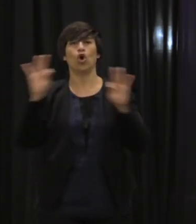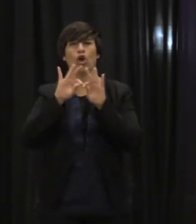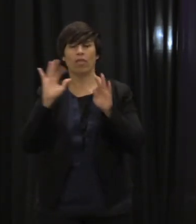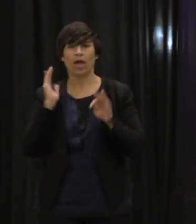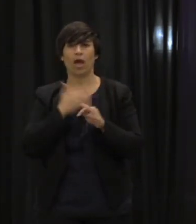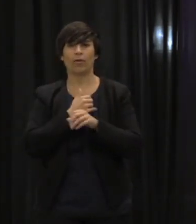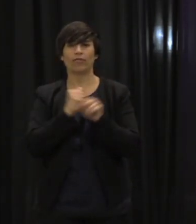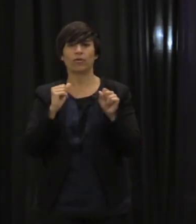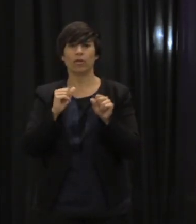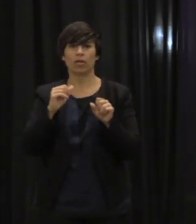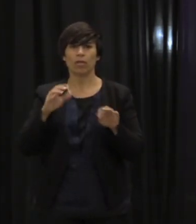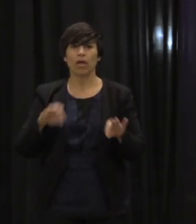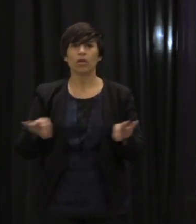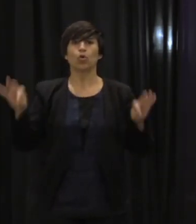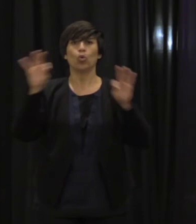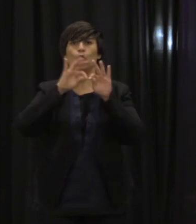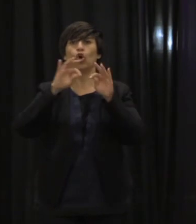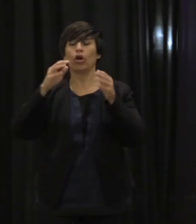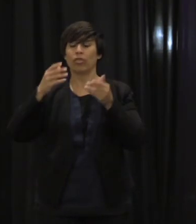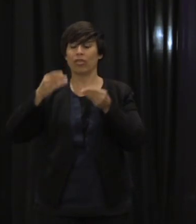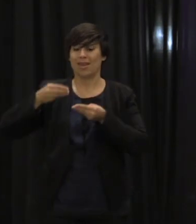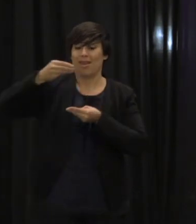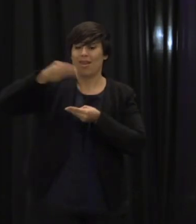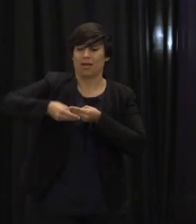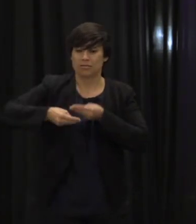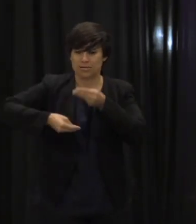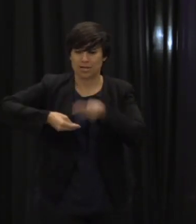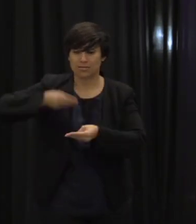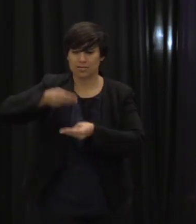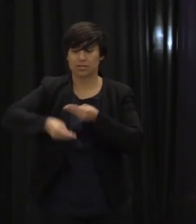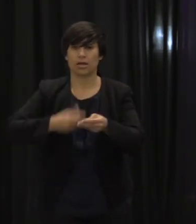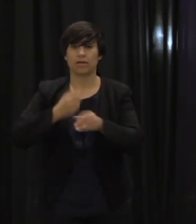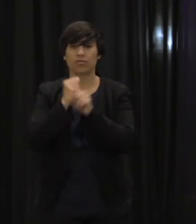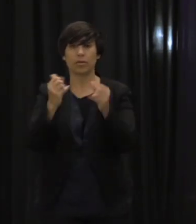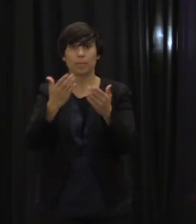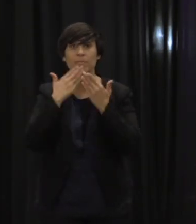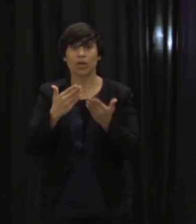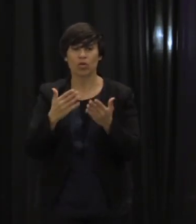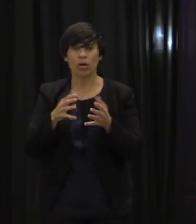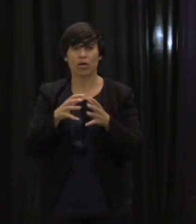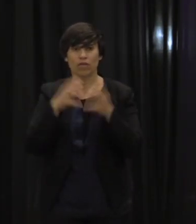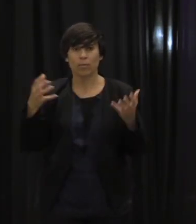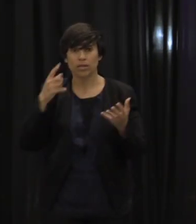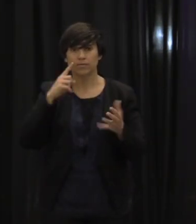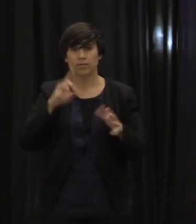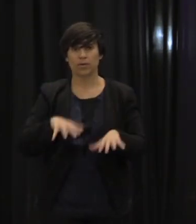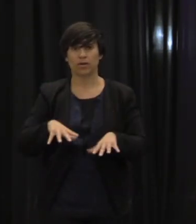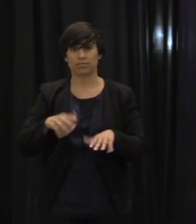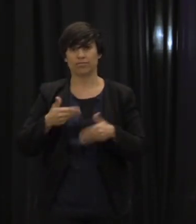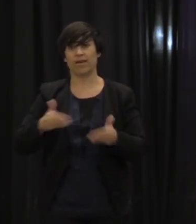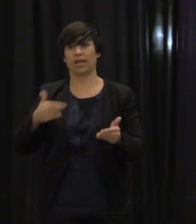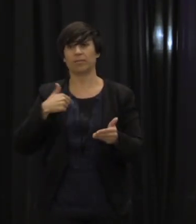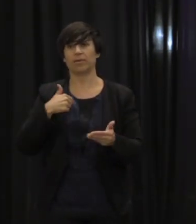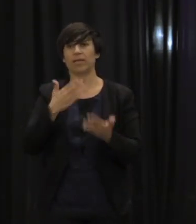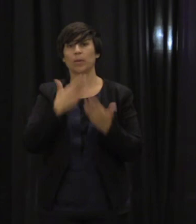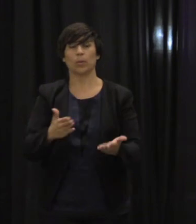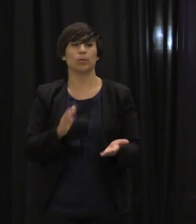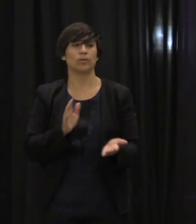freedom, that's worth the next generation's freedom. Thank you all very much for having me. Thank you.